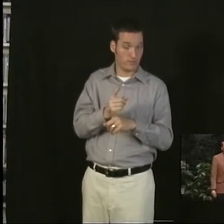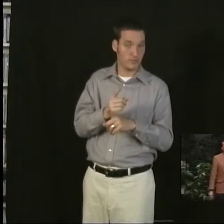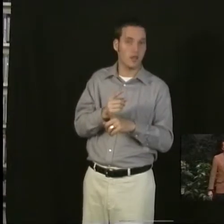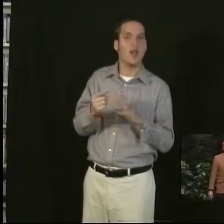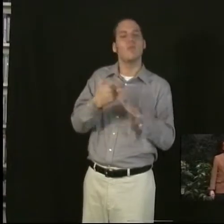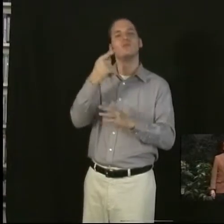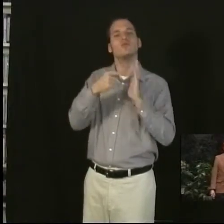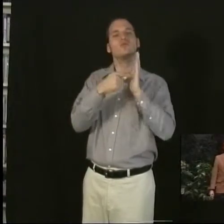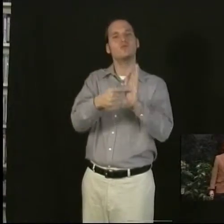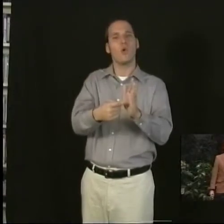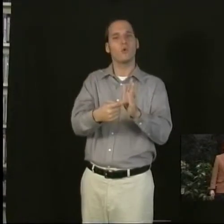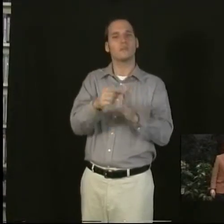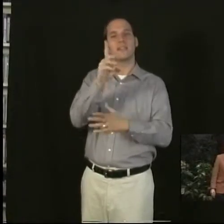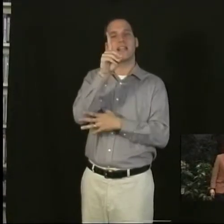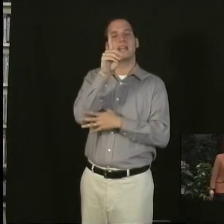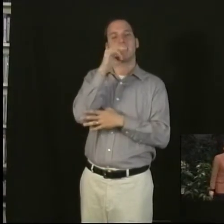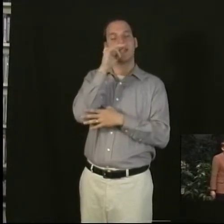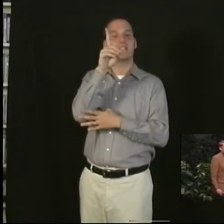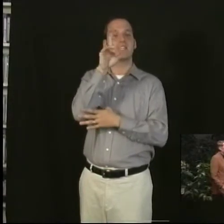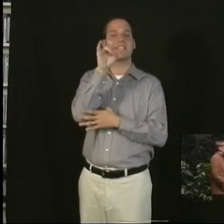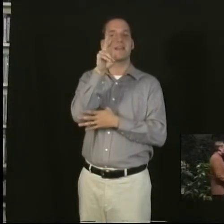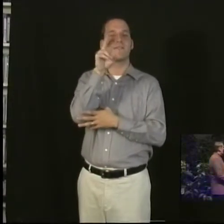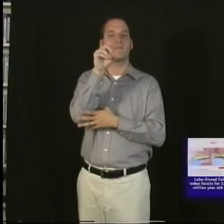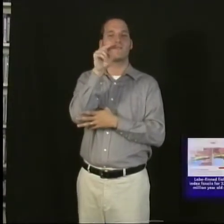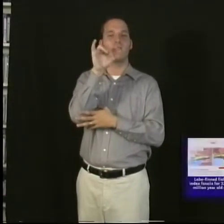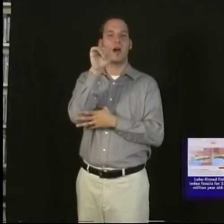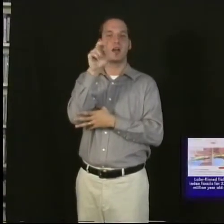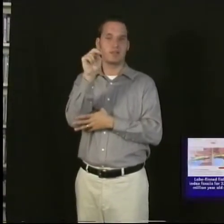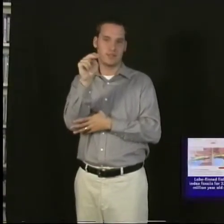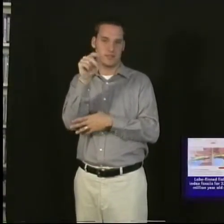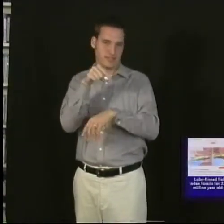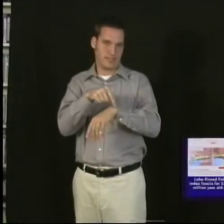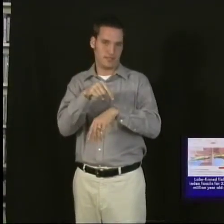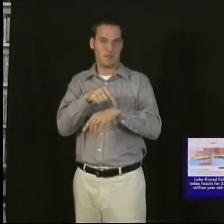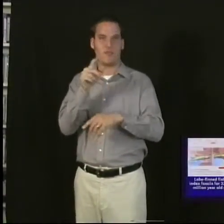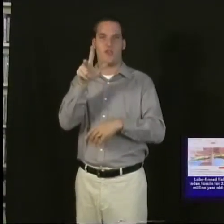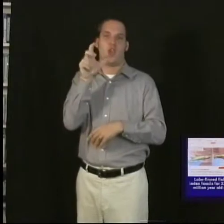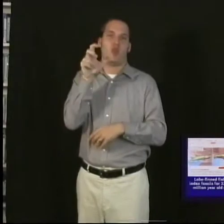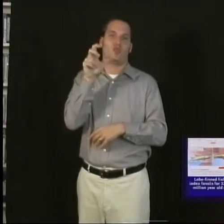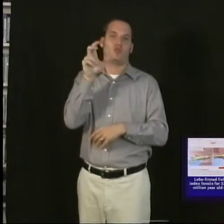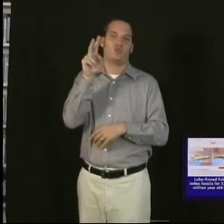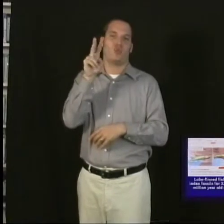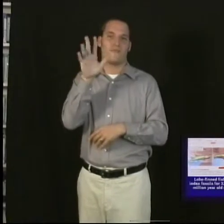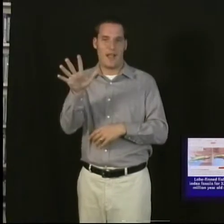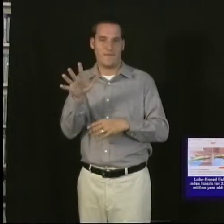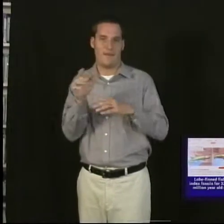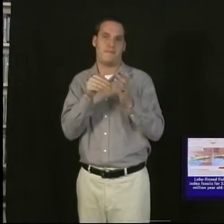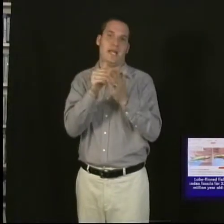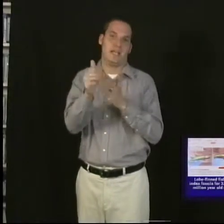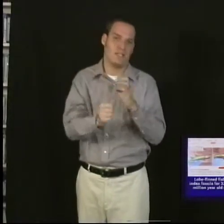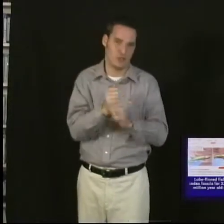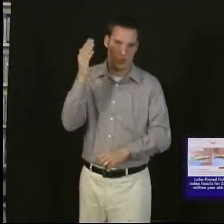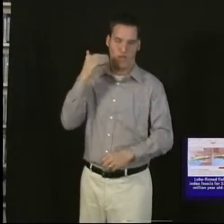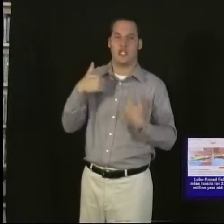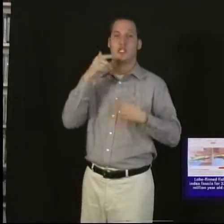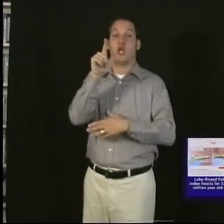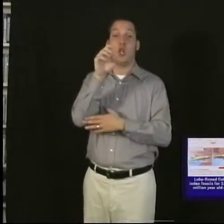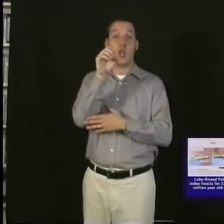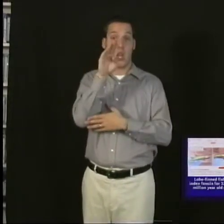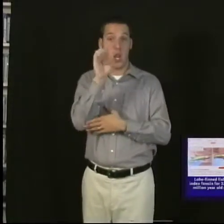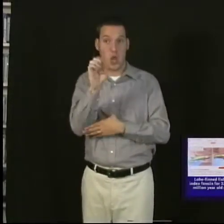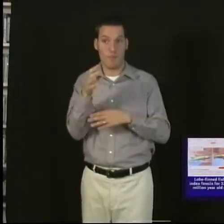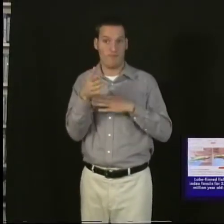This one shows the kids the Devonian period. It says this is from 325 million years ago. It has lobe-finned fish. They